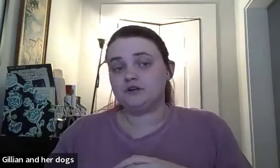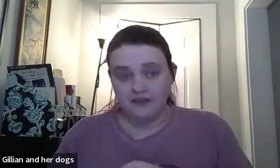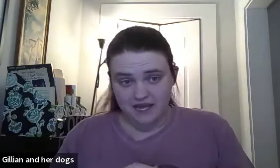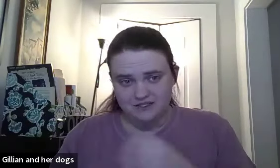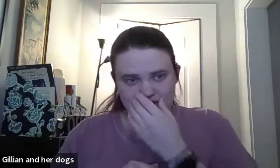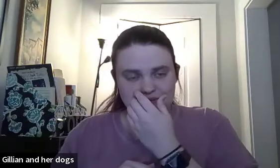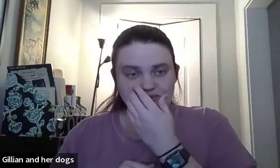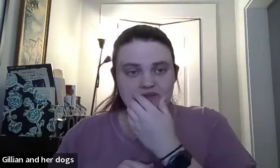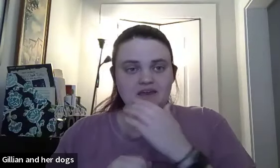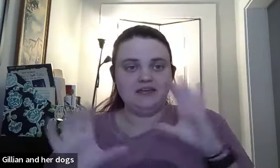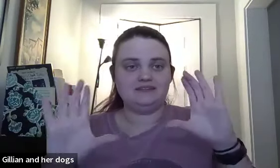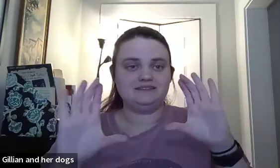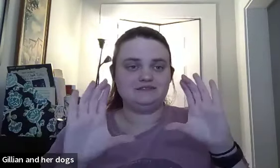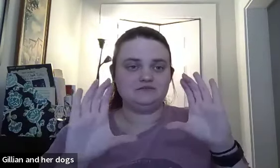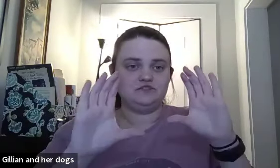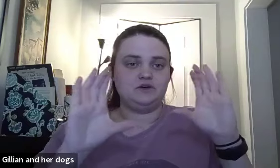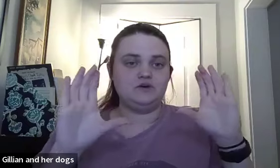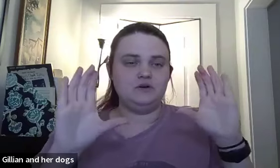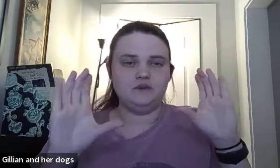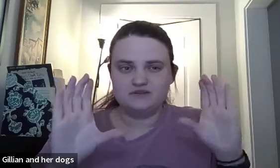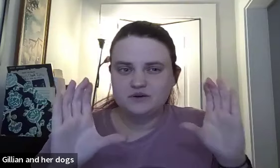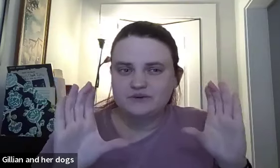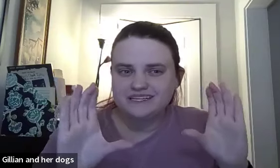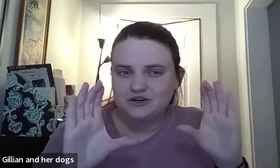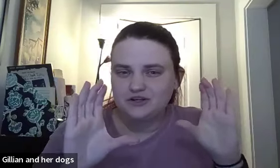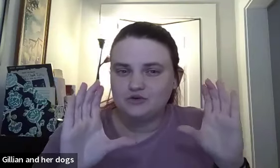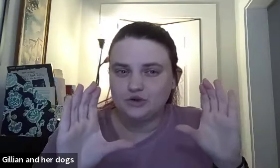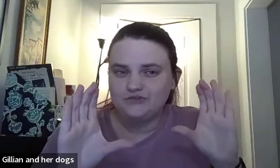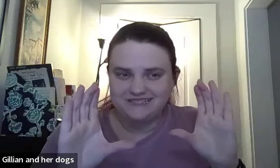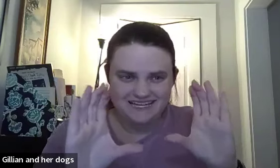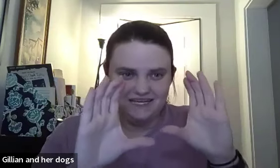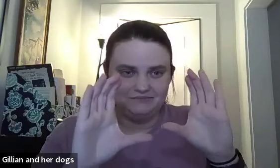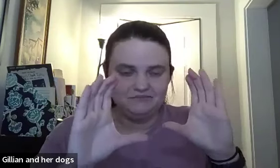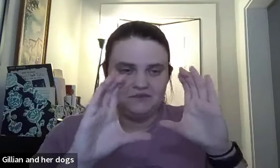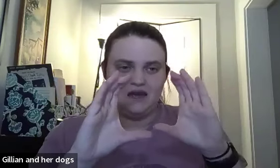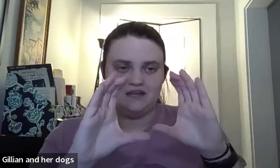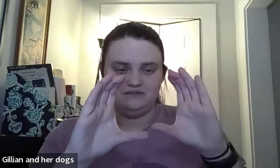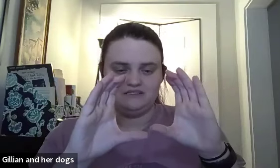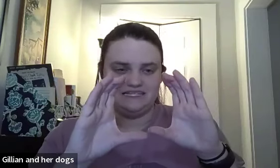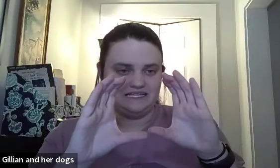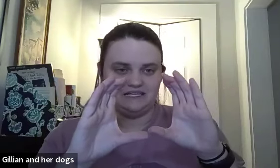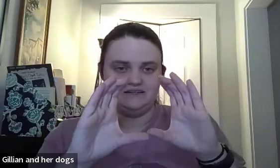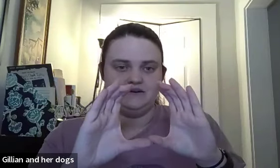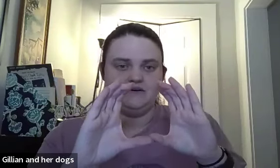For classroom, it's so if you guys remember we did our little group for teen, the C